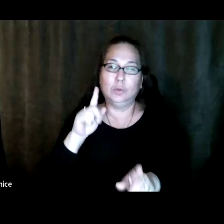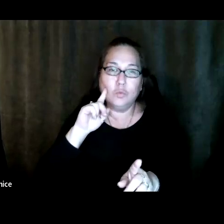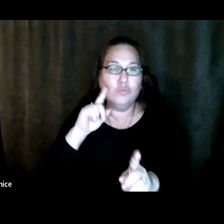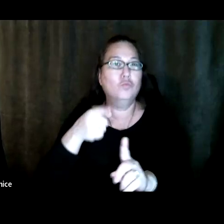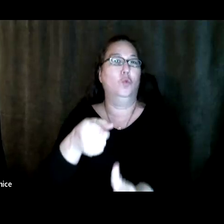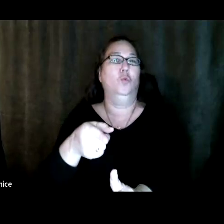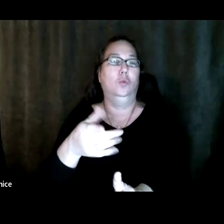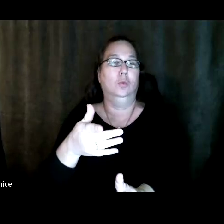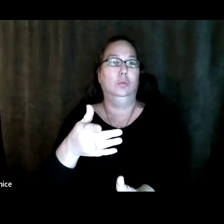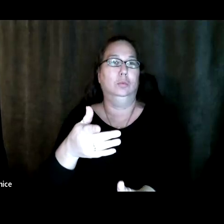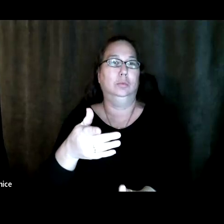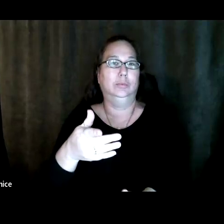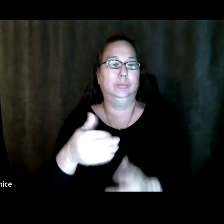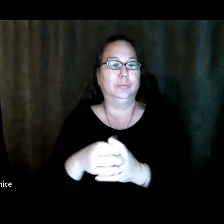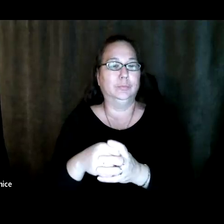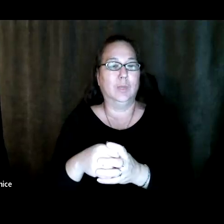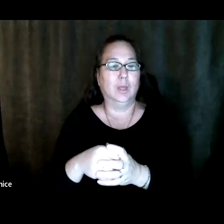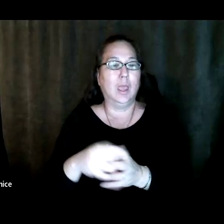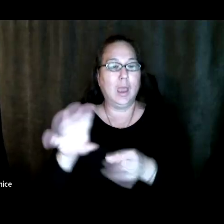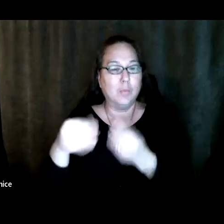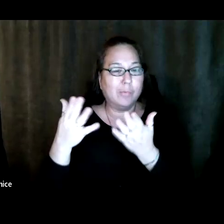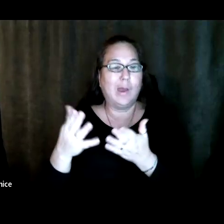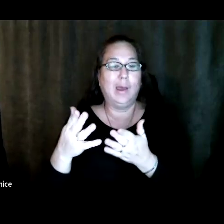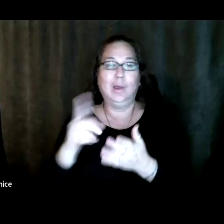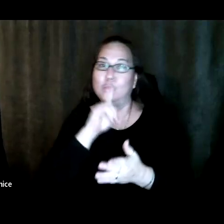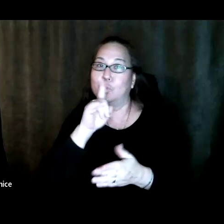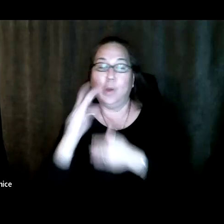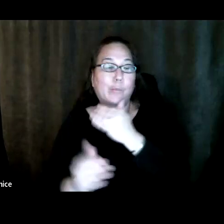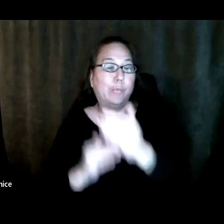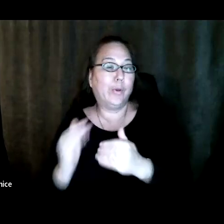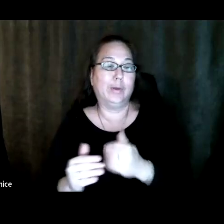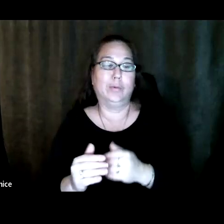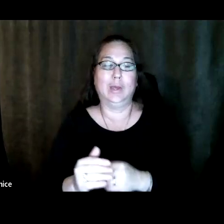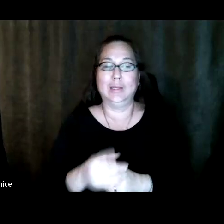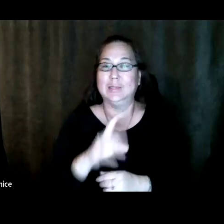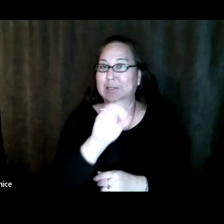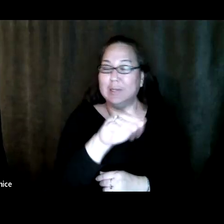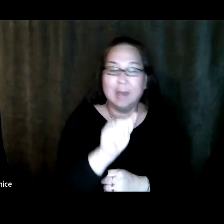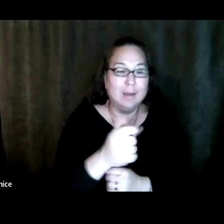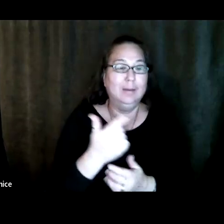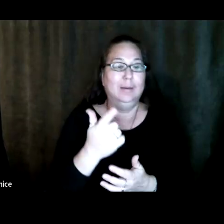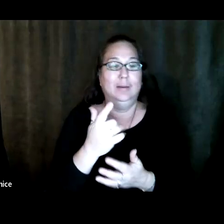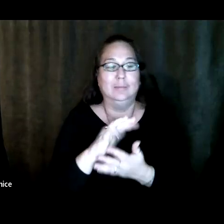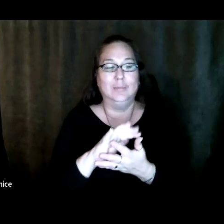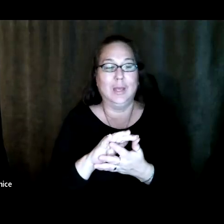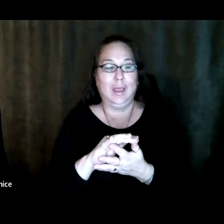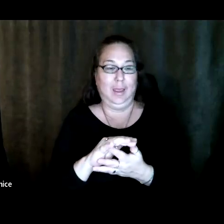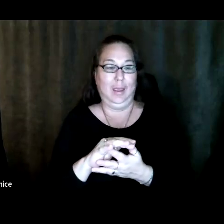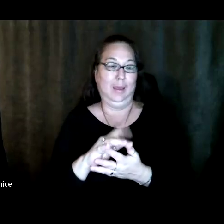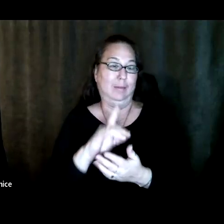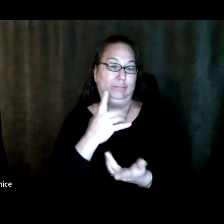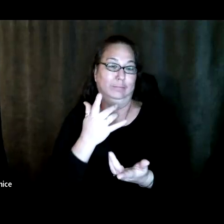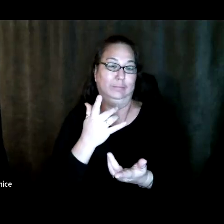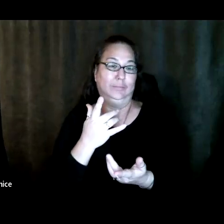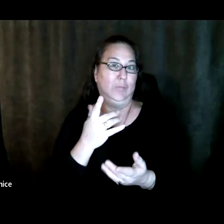updates that have data. And that way there, if we do need to do any course correction at any point, we're doing it, in a